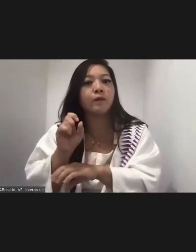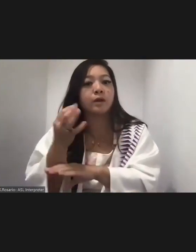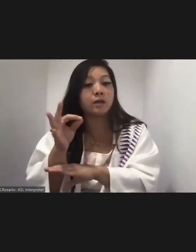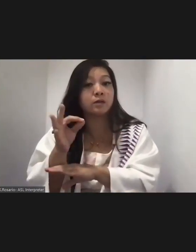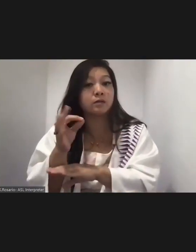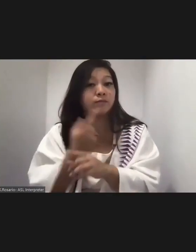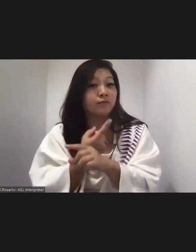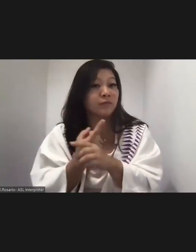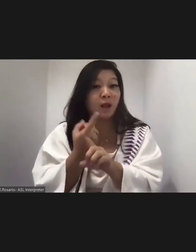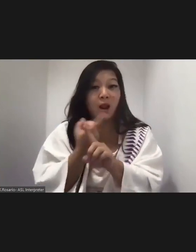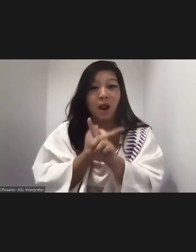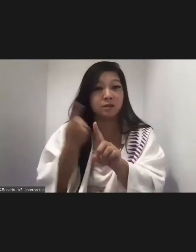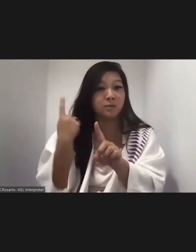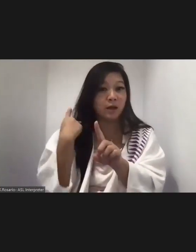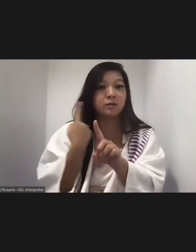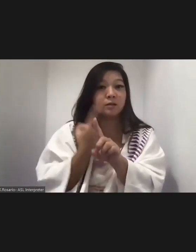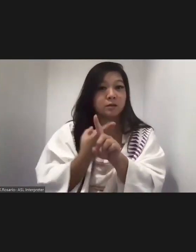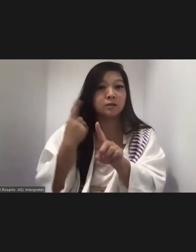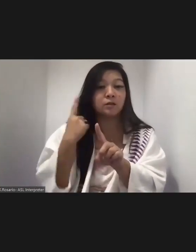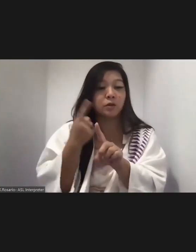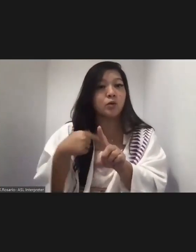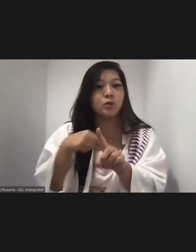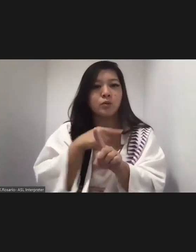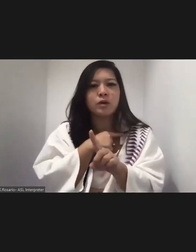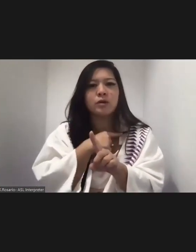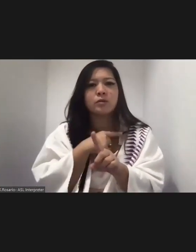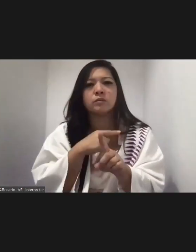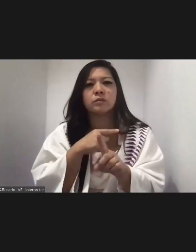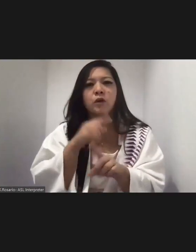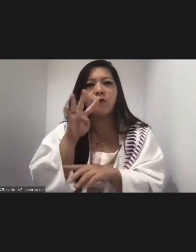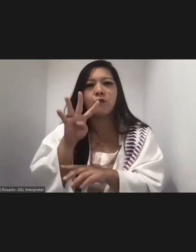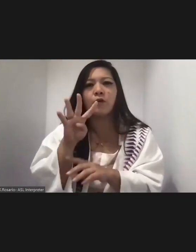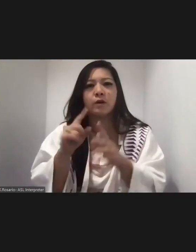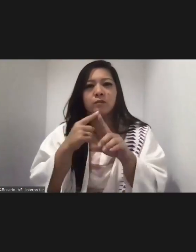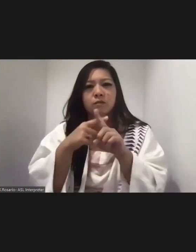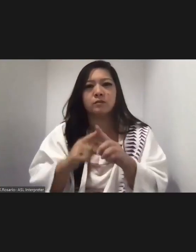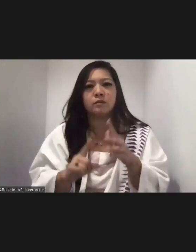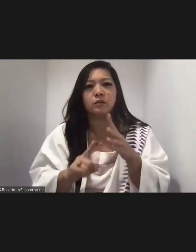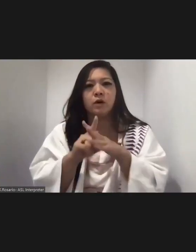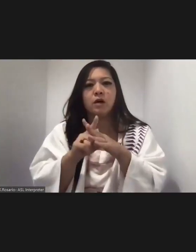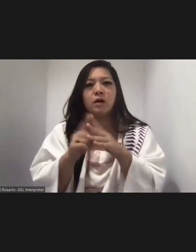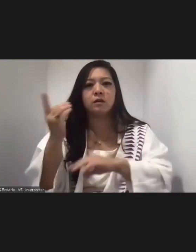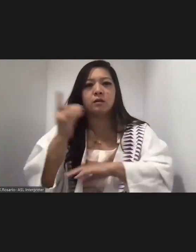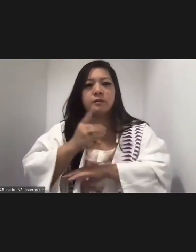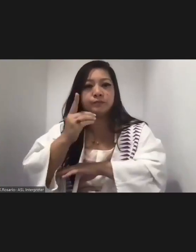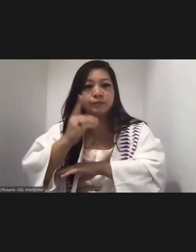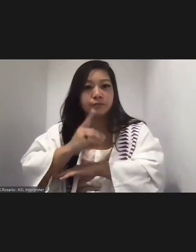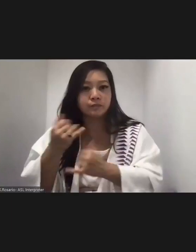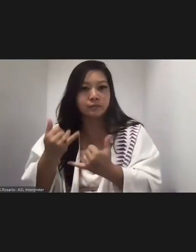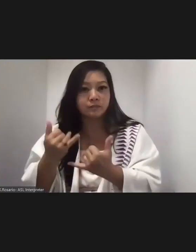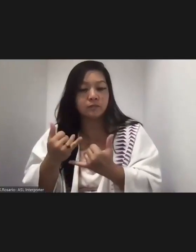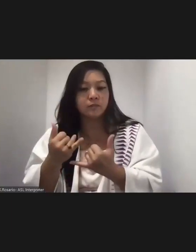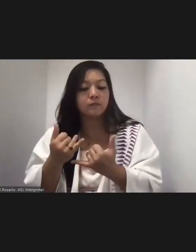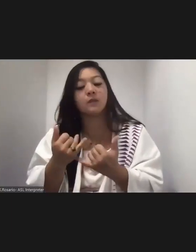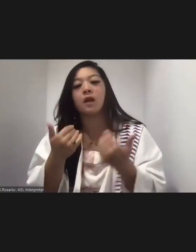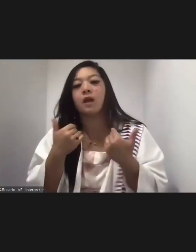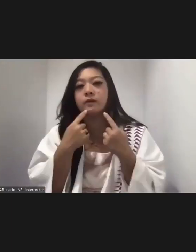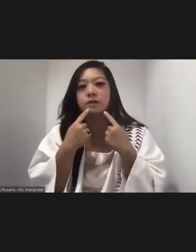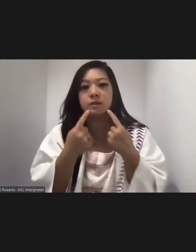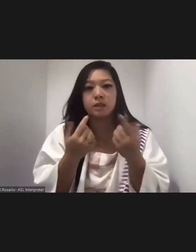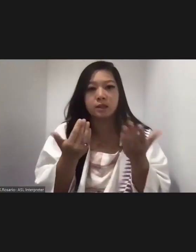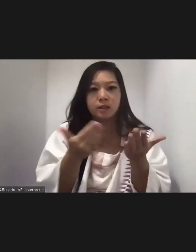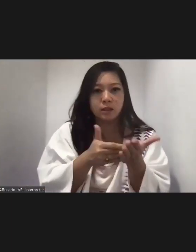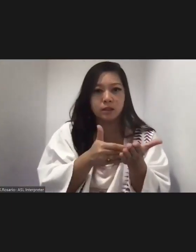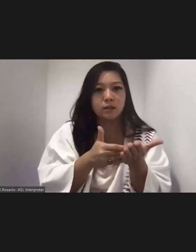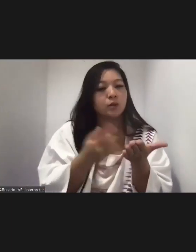Just last month, we were averaging 4 cases a day. And as I have said,